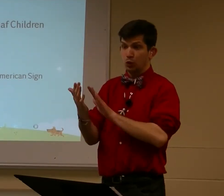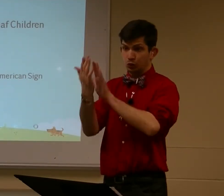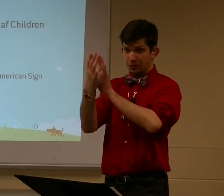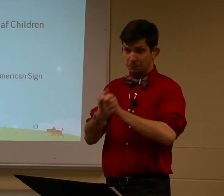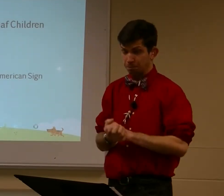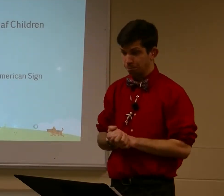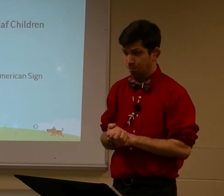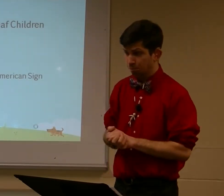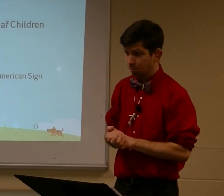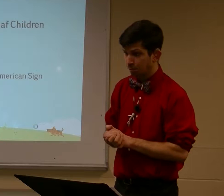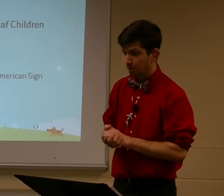approaches.